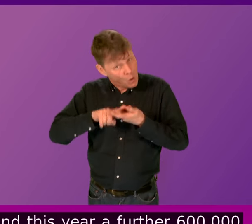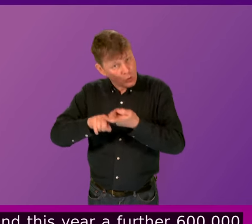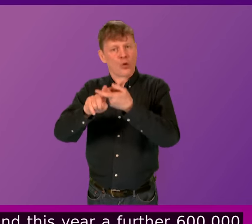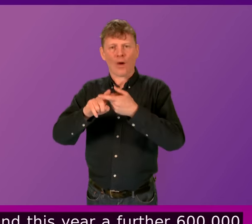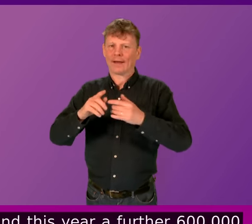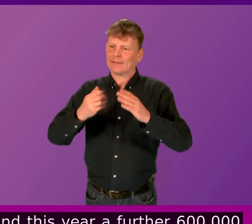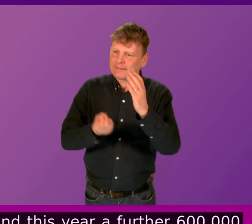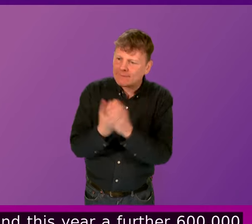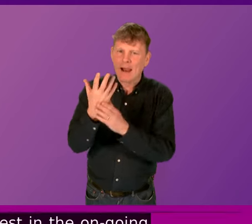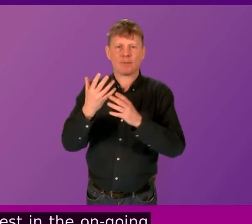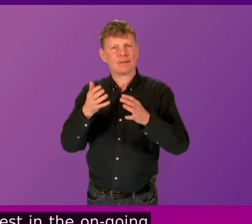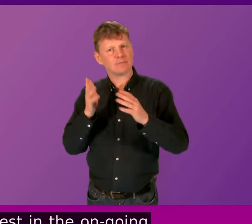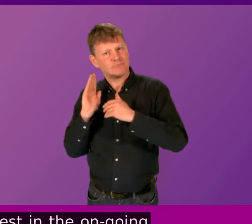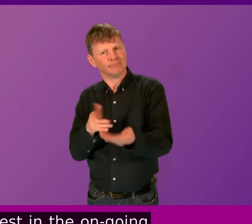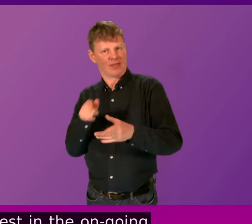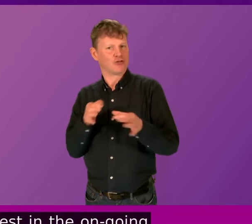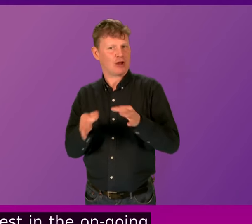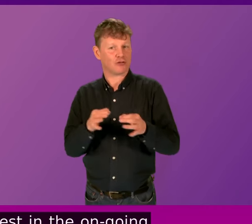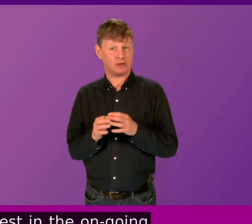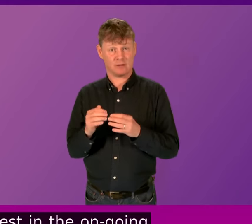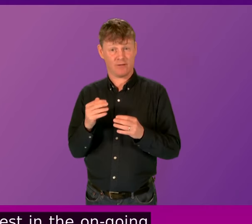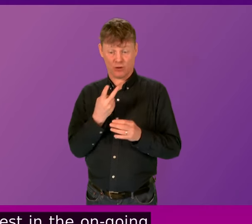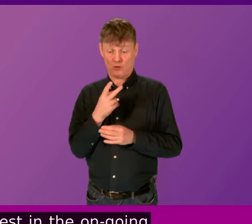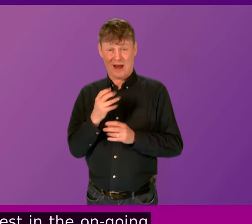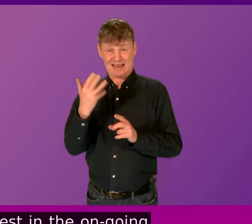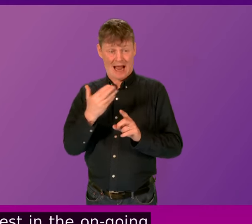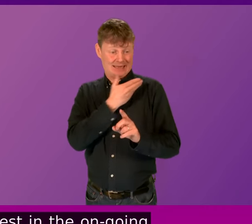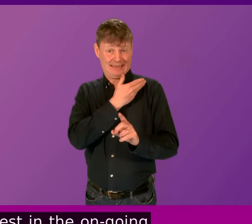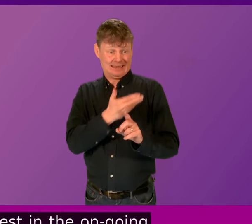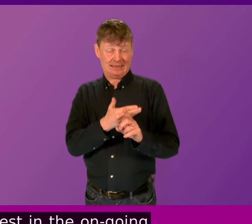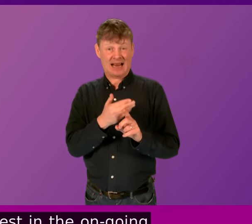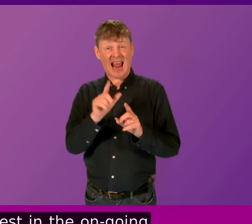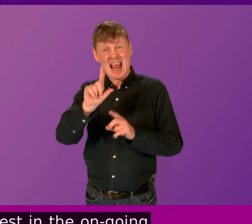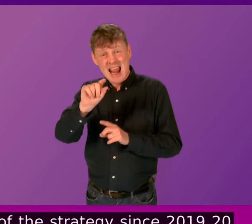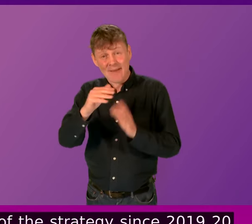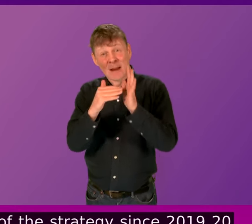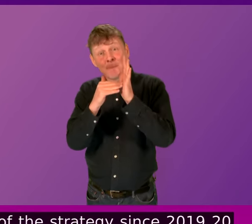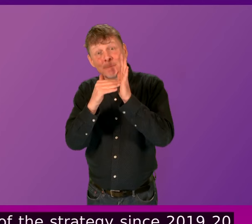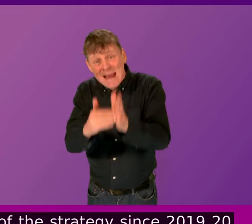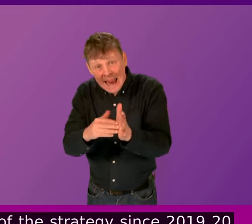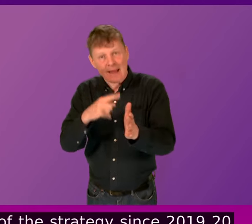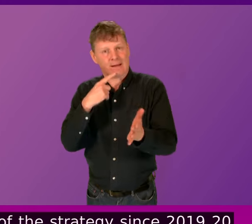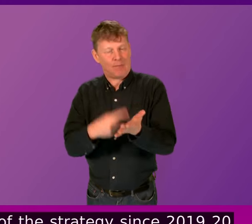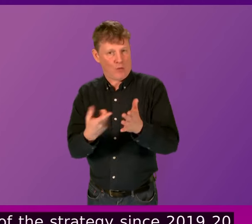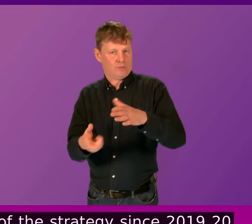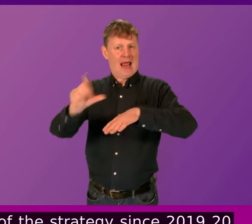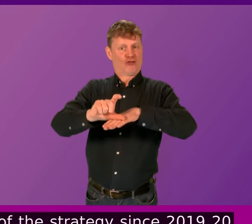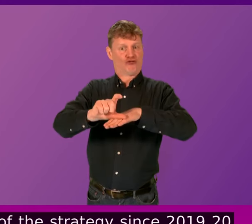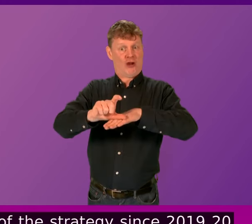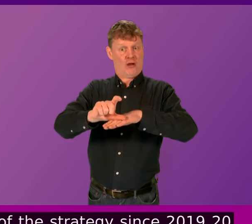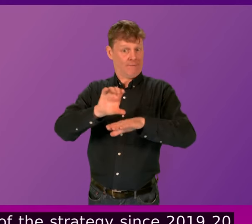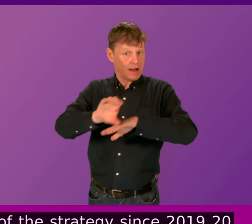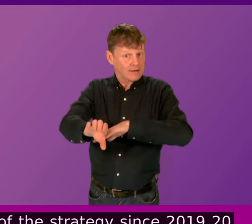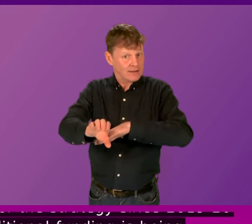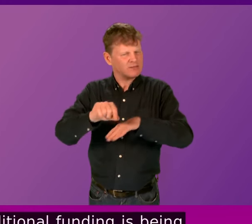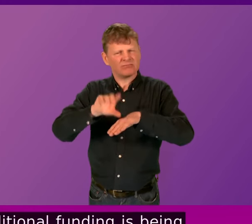the strategy. Since 2019-20, over £11 million of additional funding has been provided to